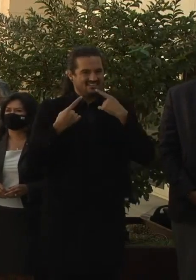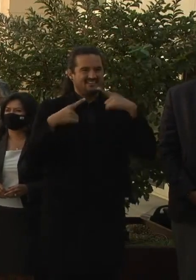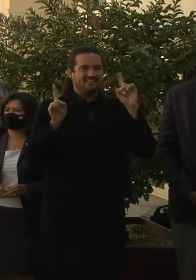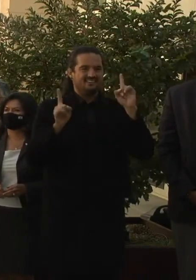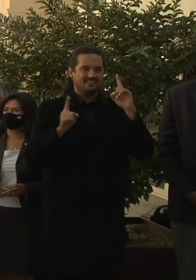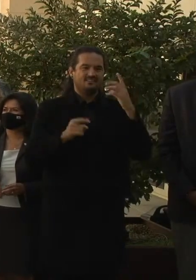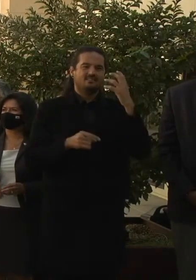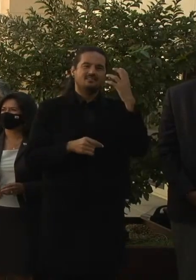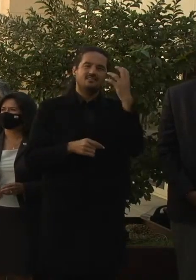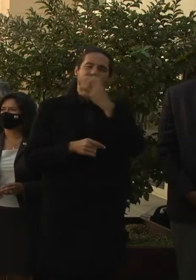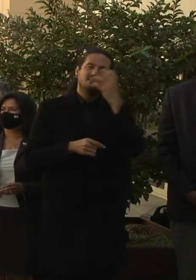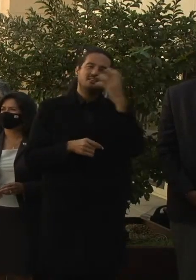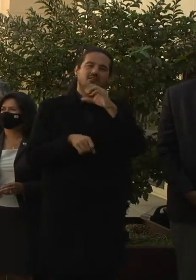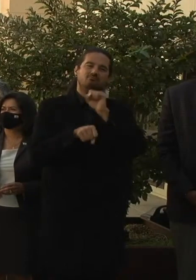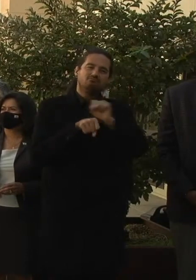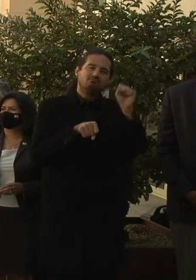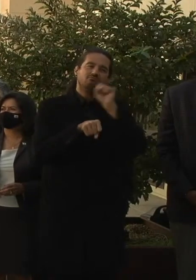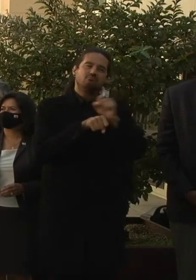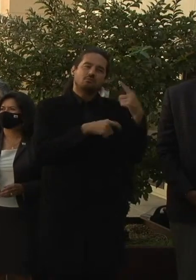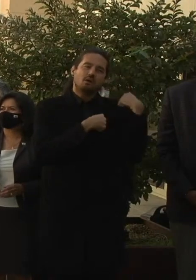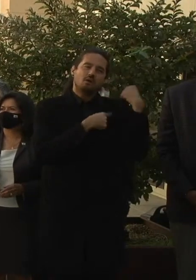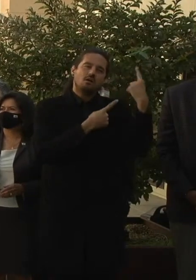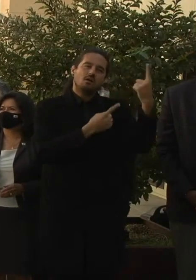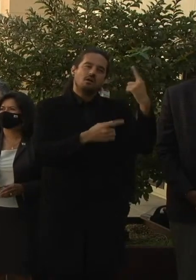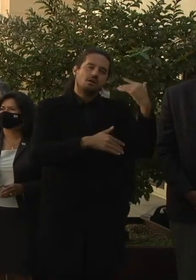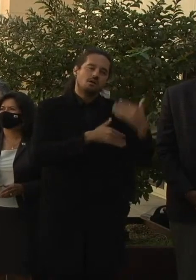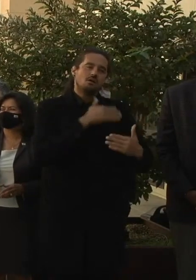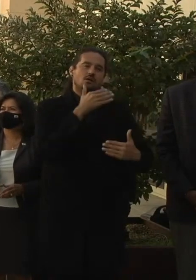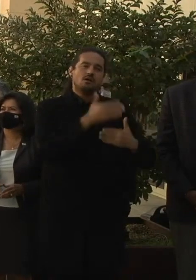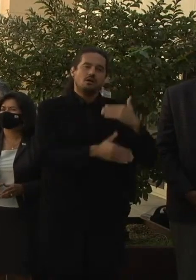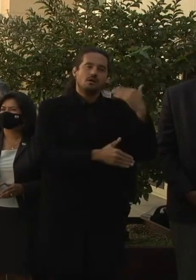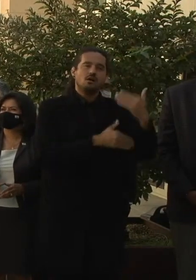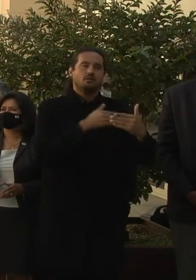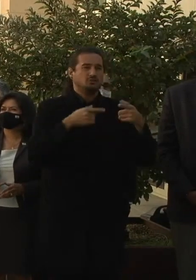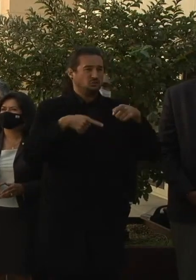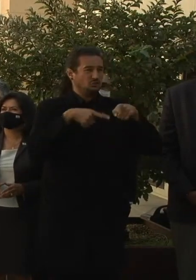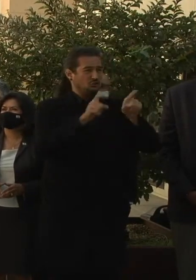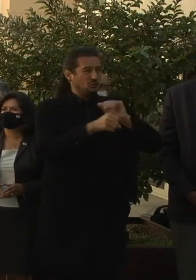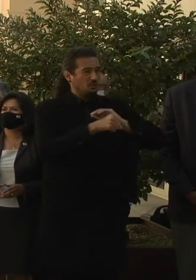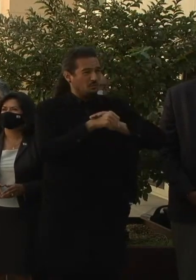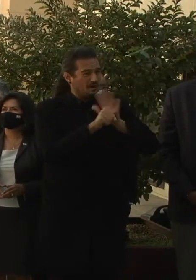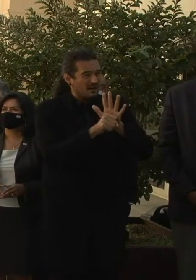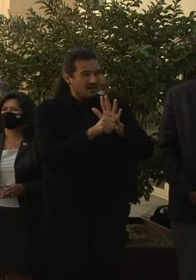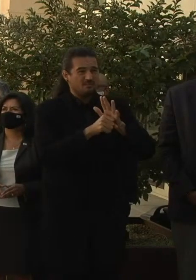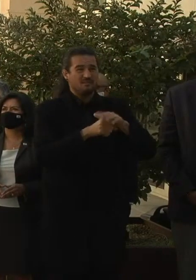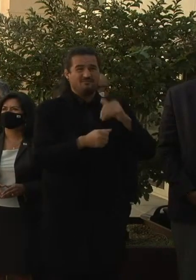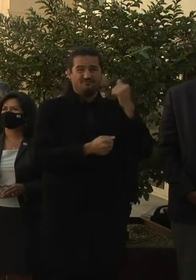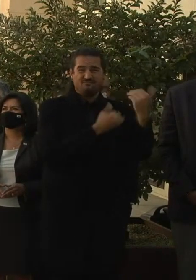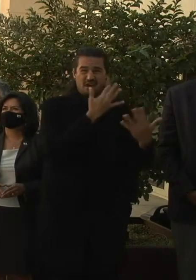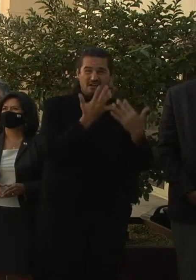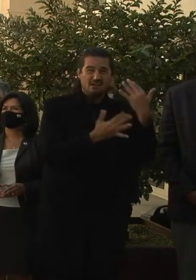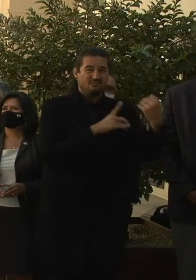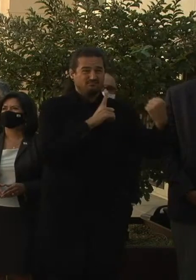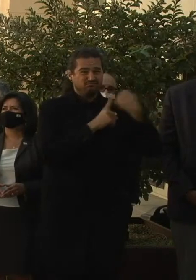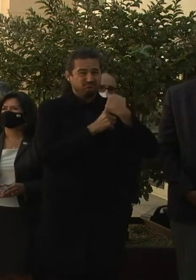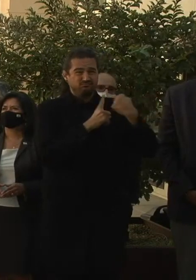in. It's an effort that was done during very challenging and trying times, and the Assembly member was